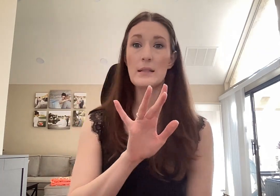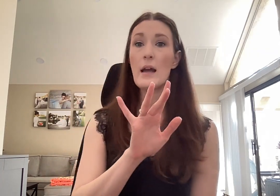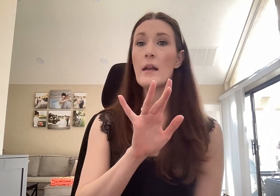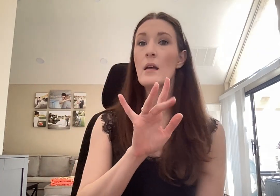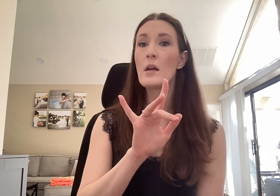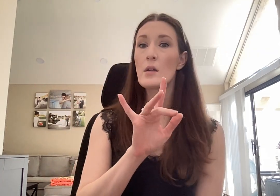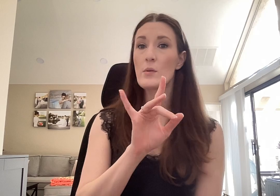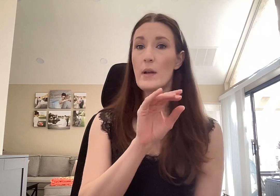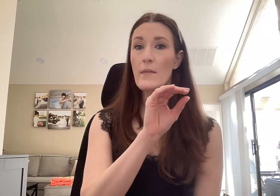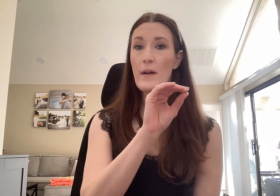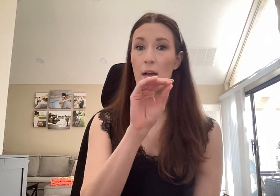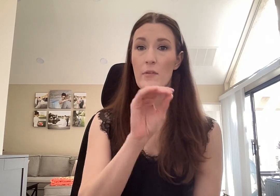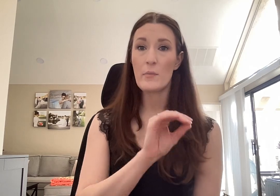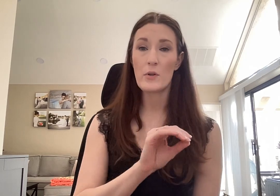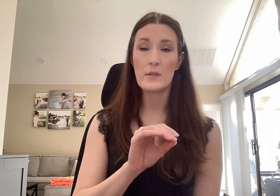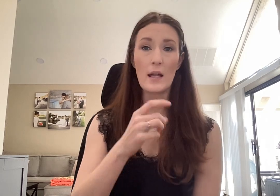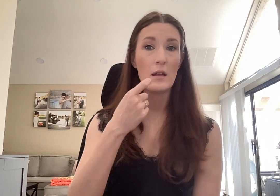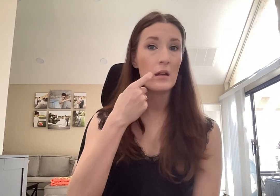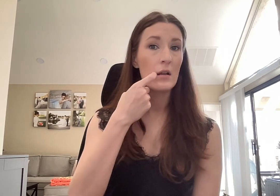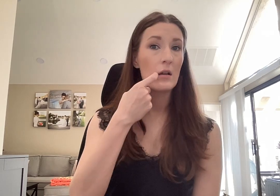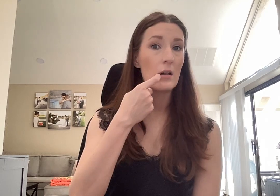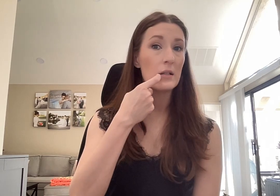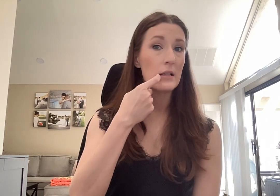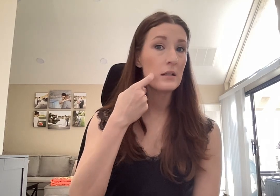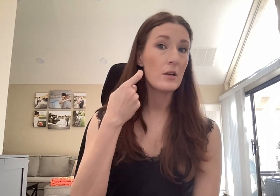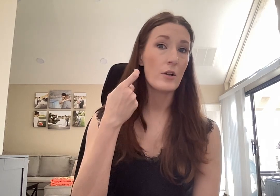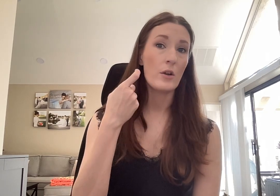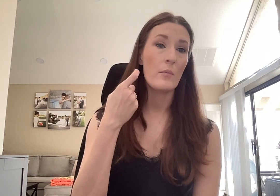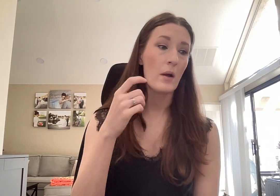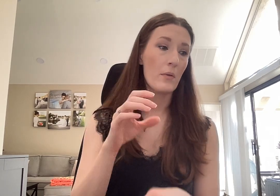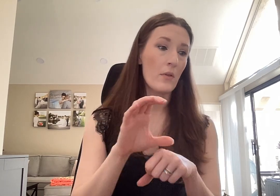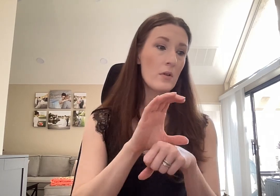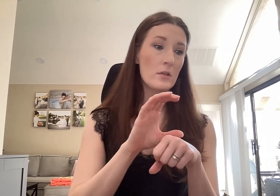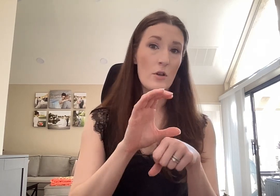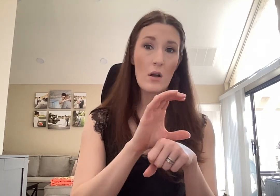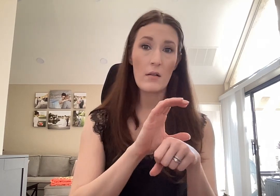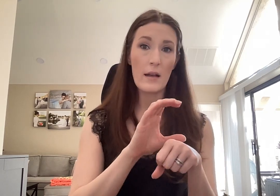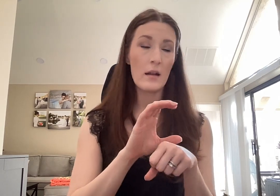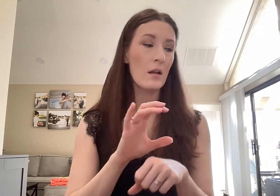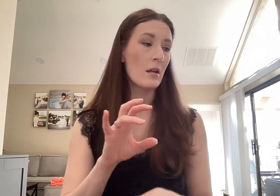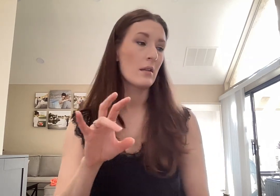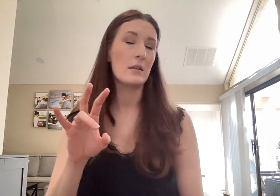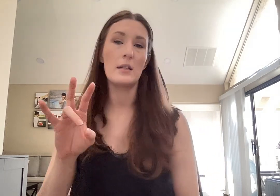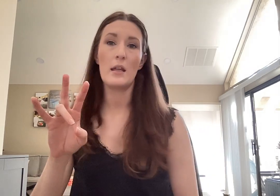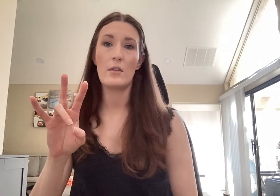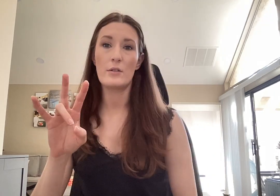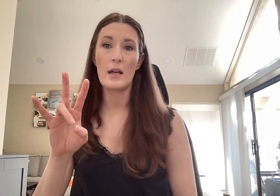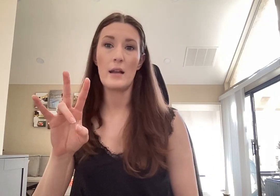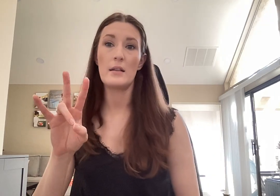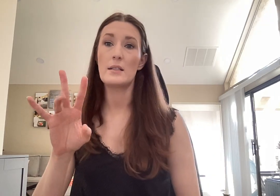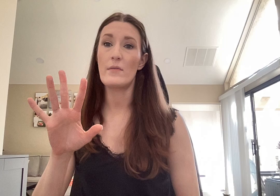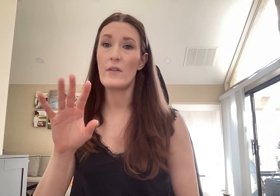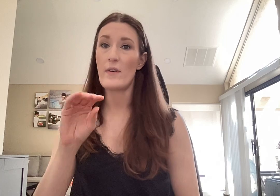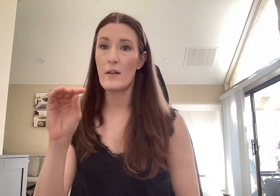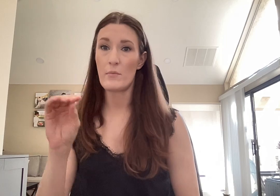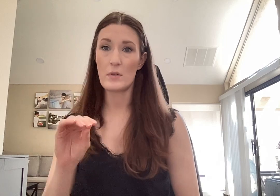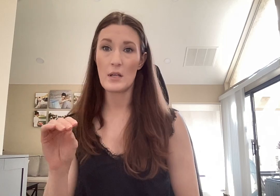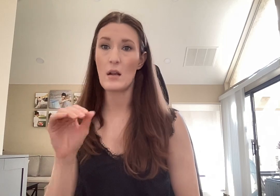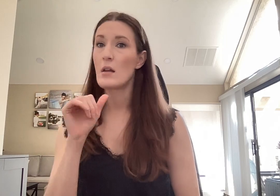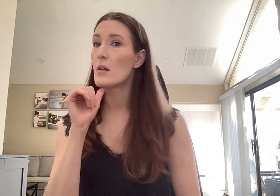side, 25% addicted, hook your mouth to chocolate. Lean to the other side, 75%